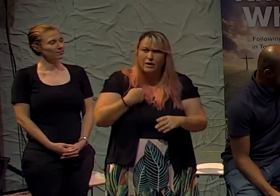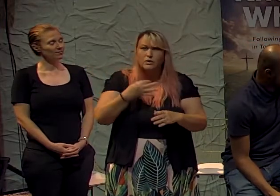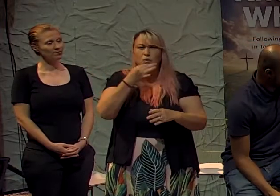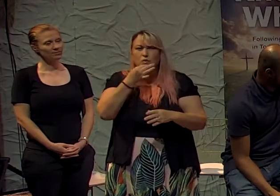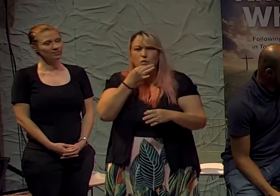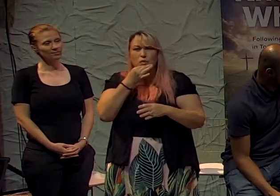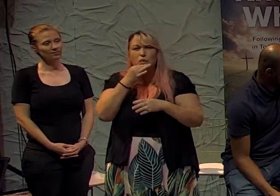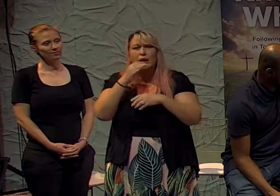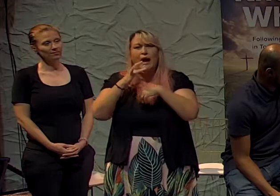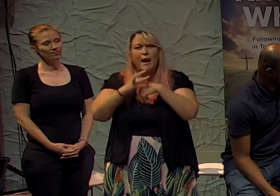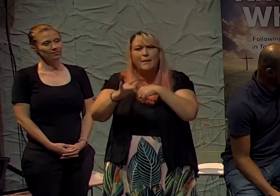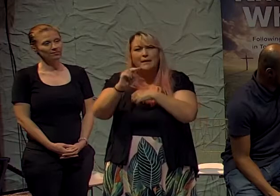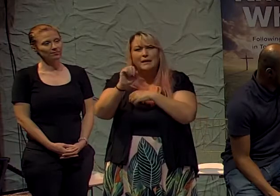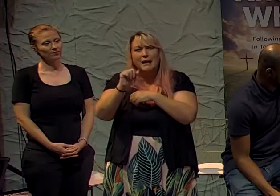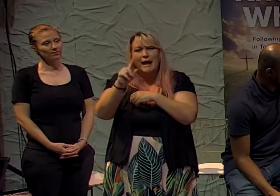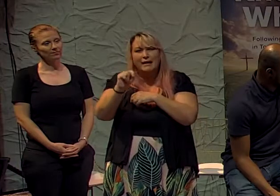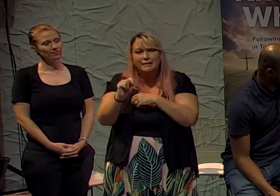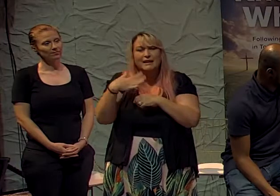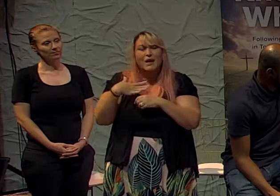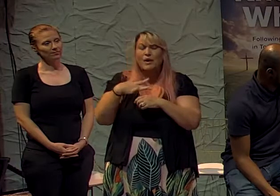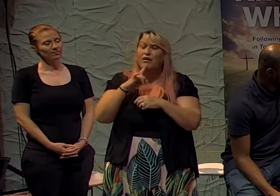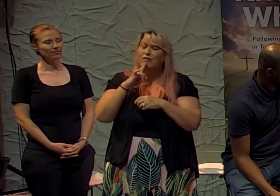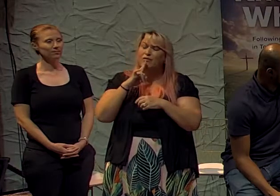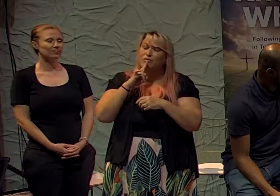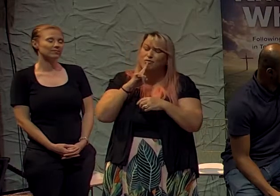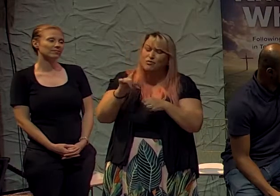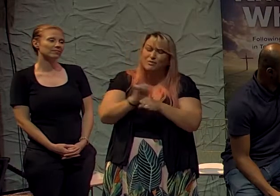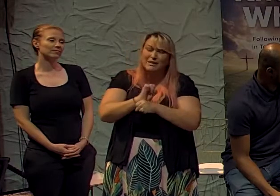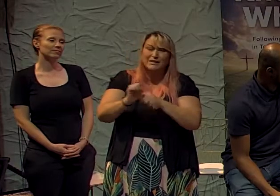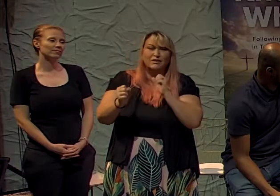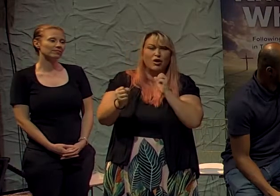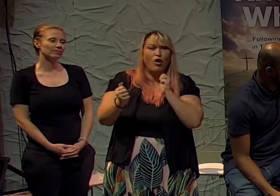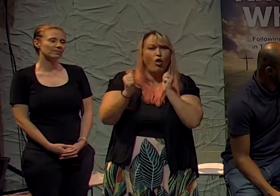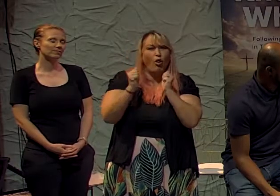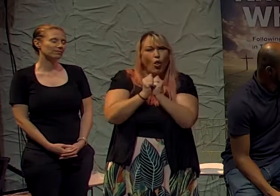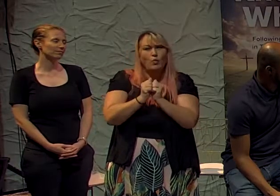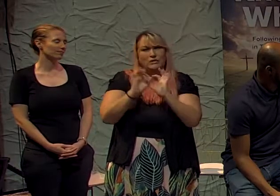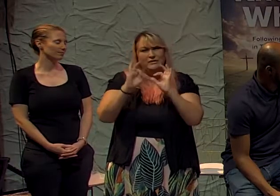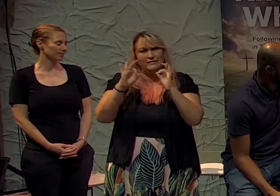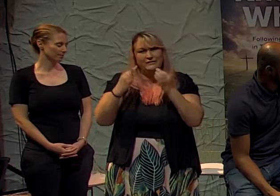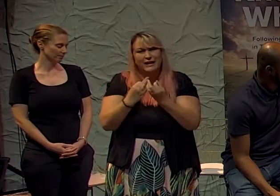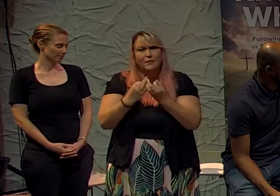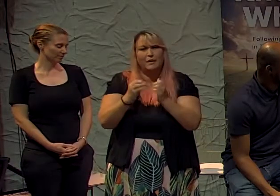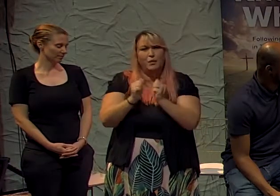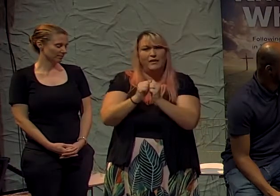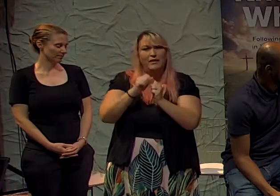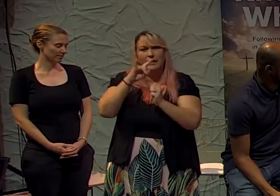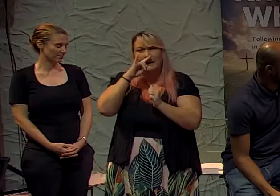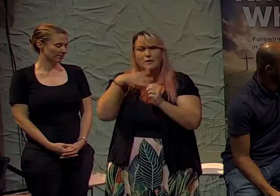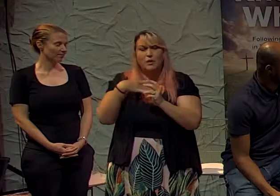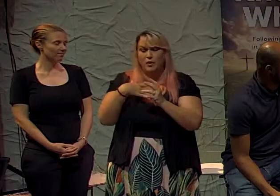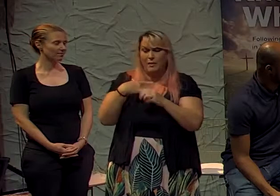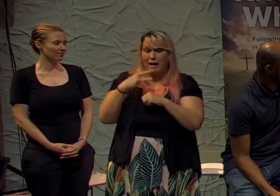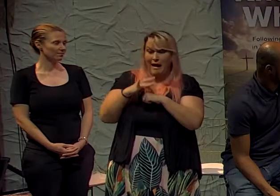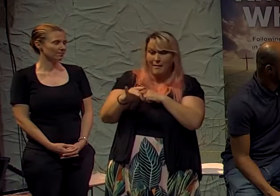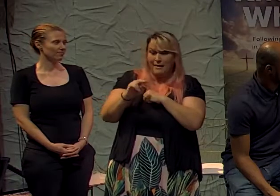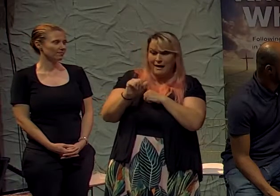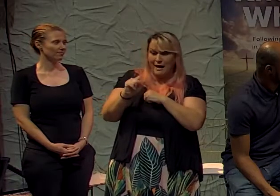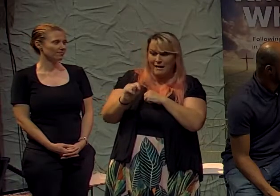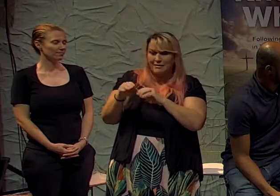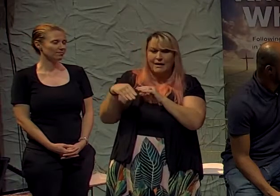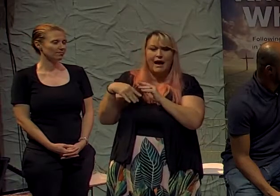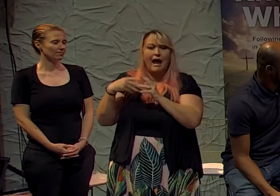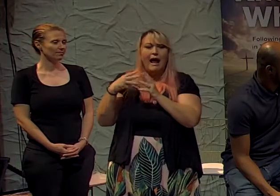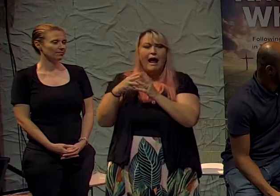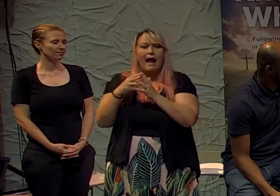nester, and we are a super close-knit family, super close to our kids. And so we were gonna be empty nesting, and we're moving